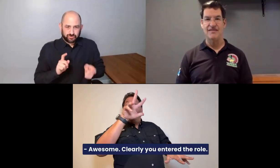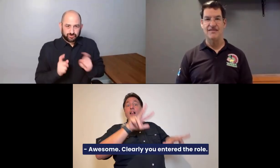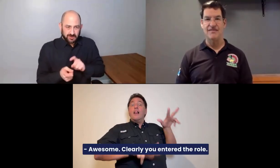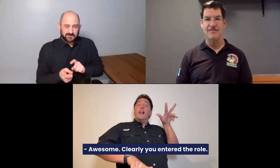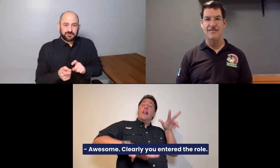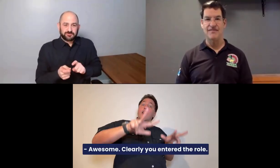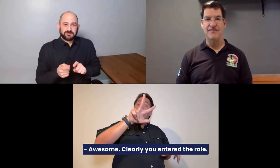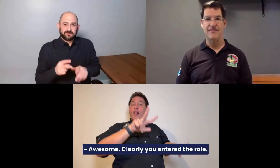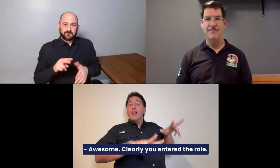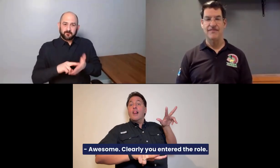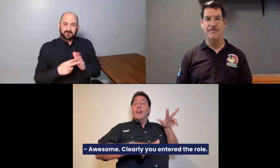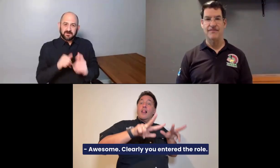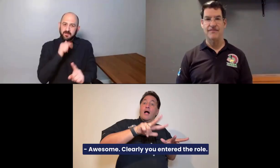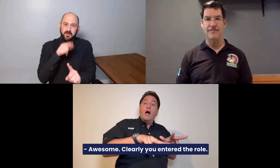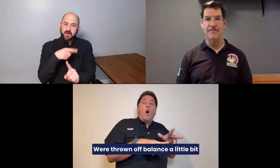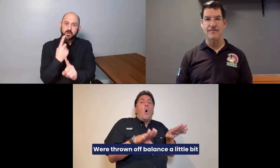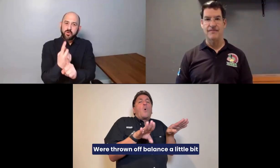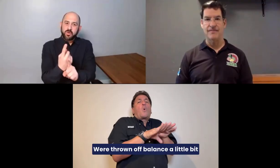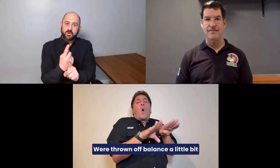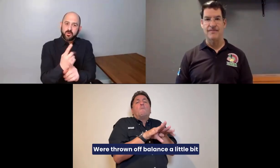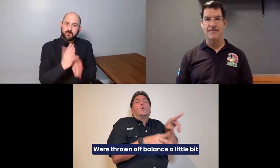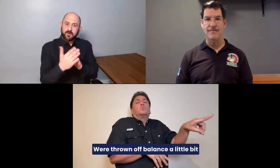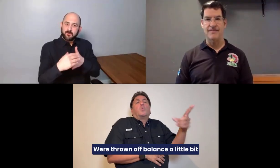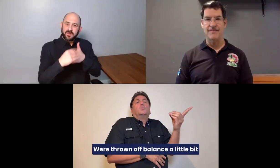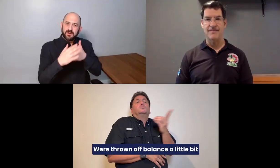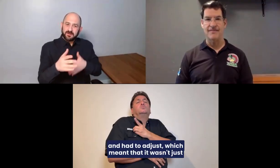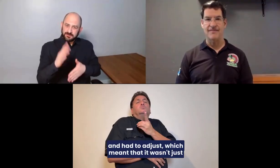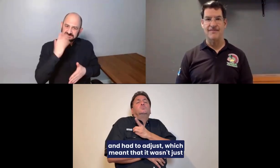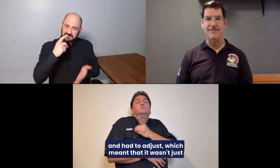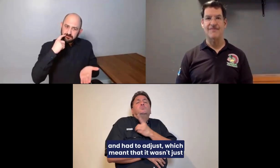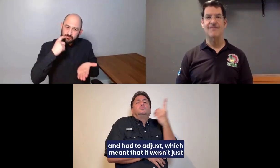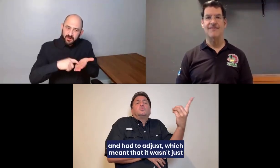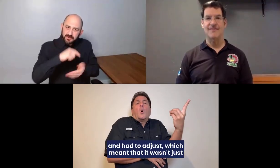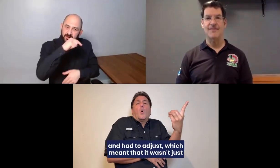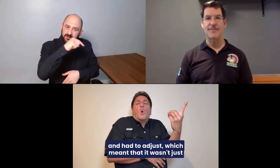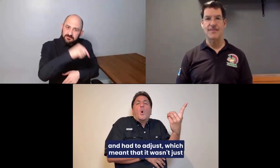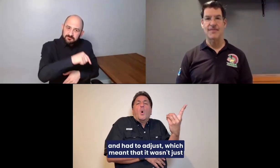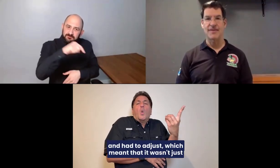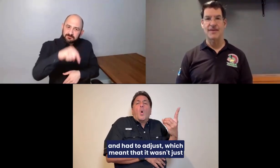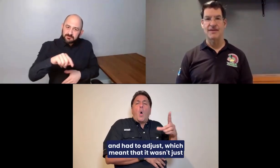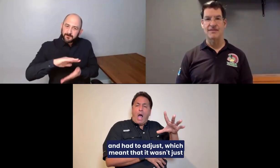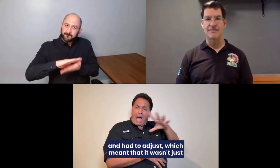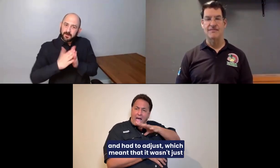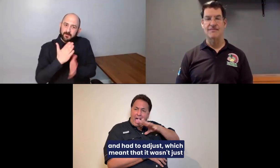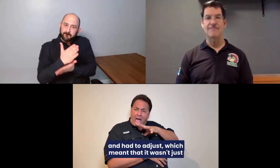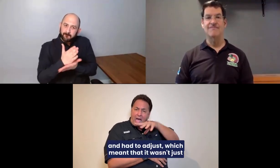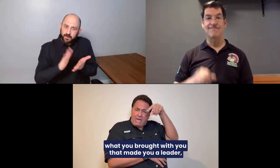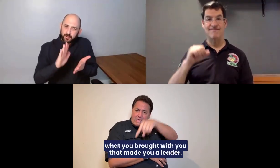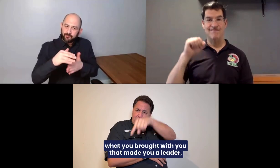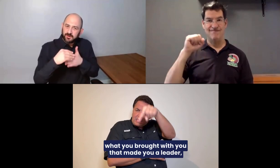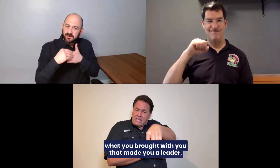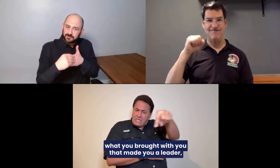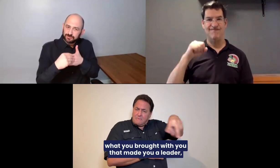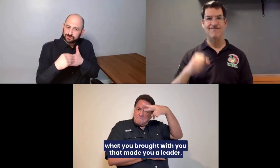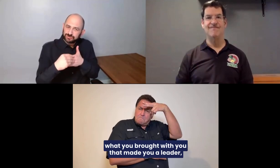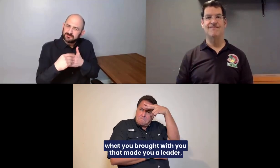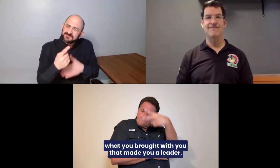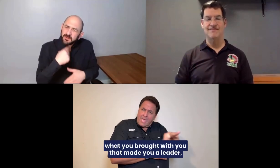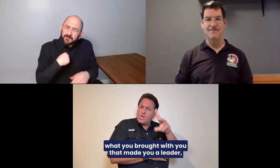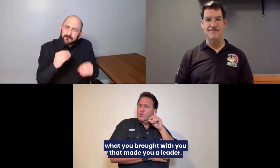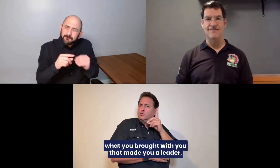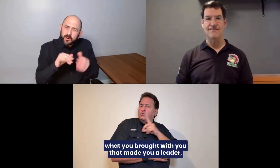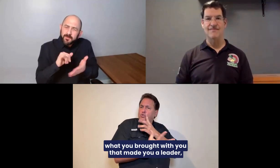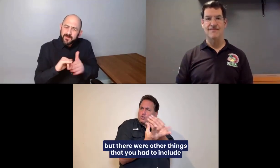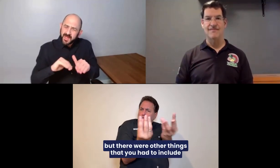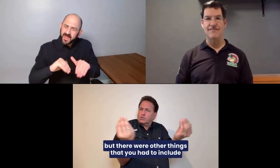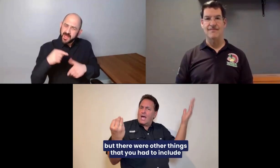Awesome. Clearly, you entered the role, were thrown off balance a little bit, and had to adjust, which meant that it wasn't just what you brought with you that made